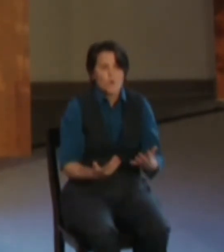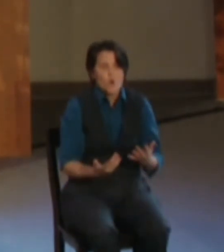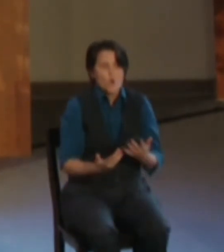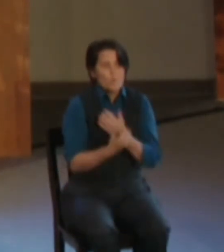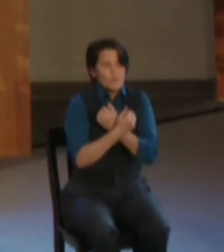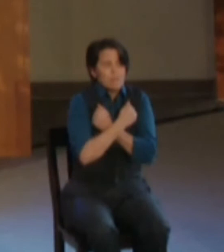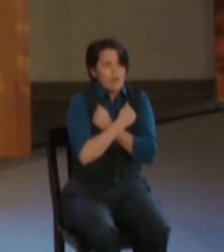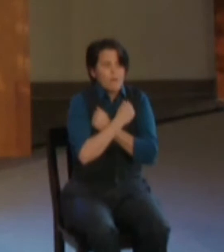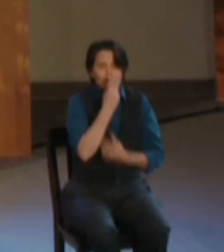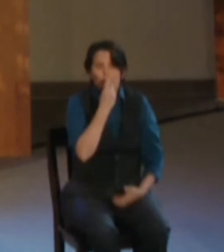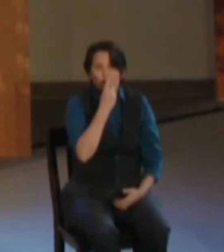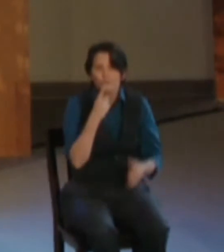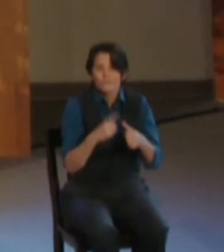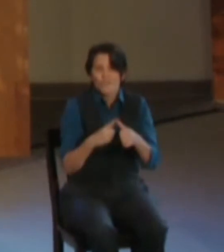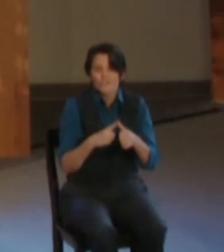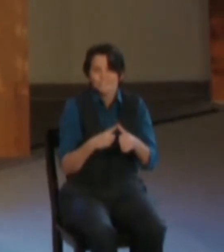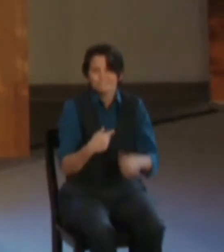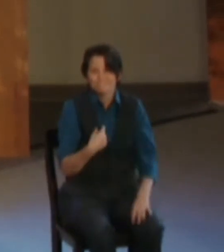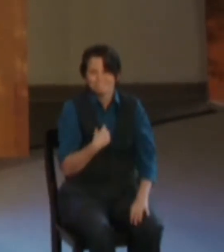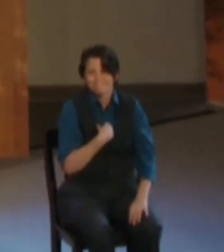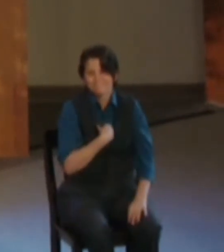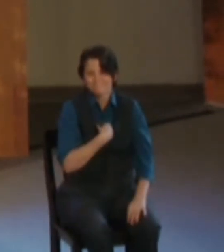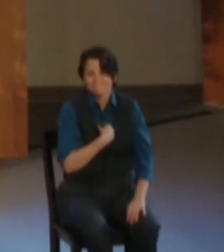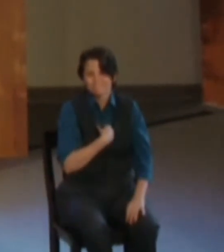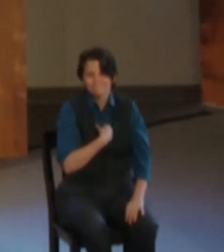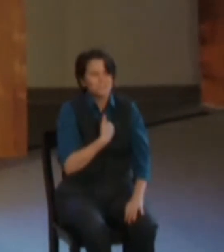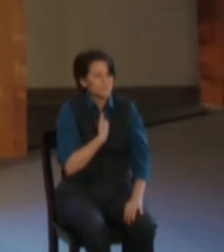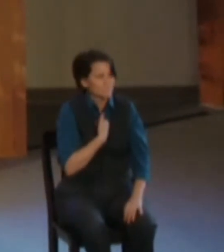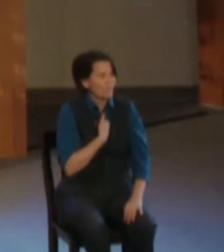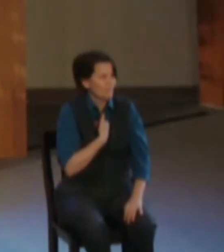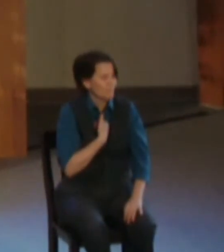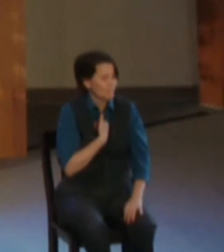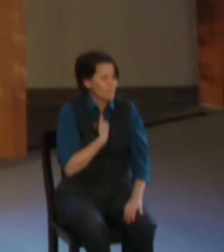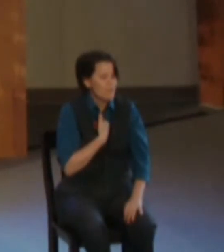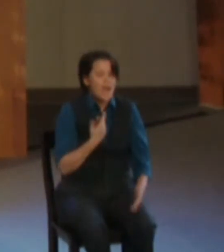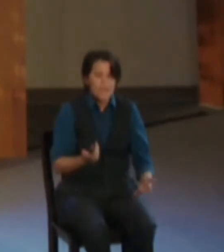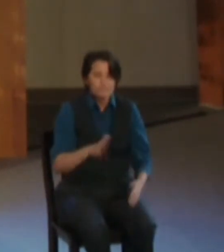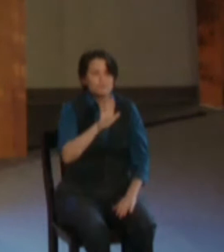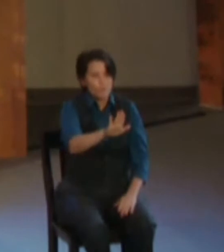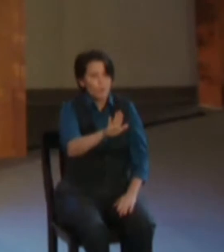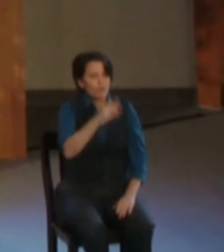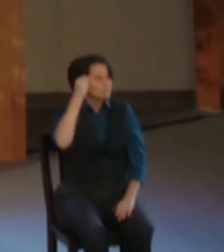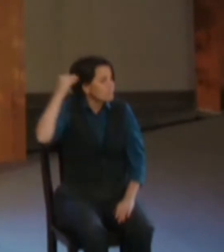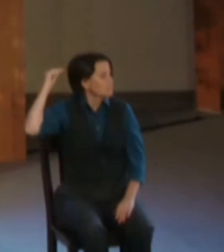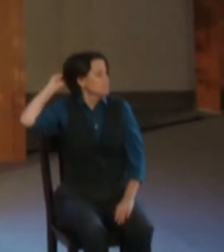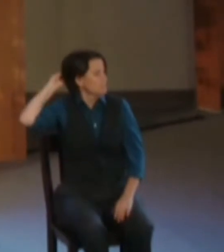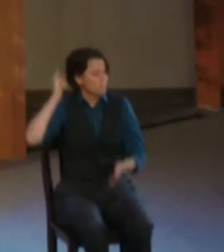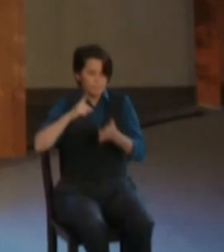As you look at your unconscious biases, do so without judgment. Because here's the thing, my